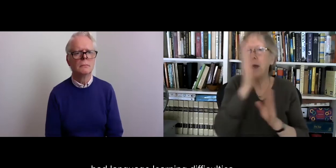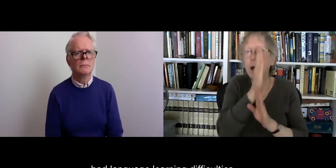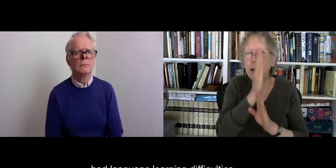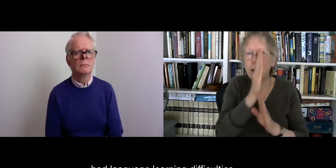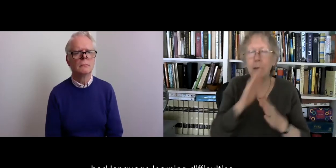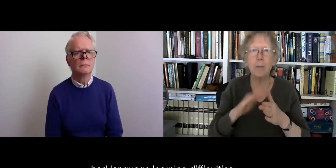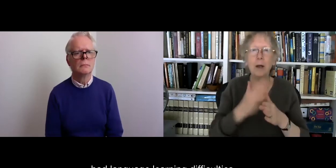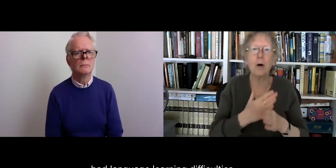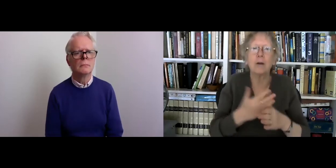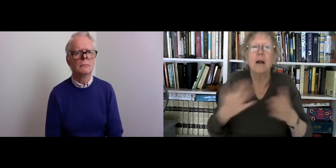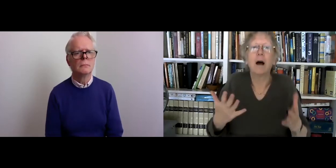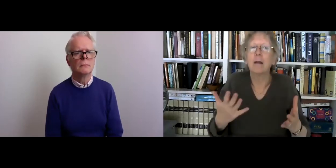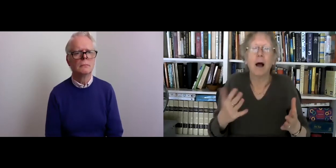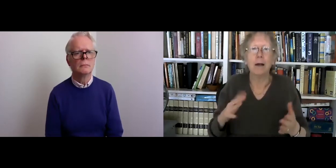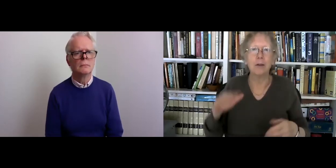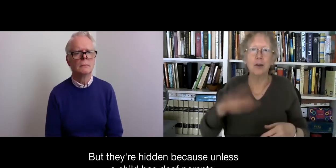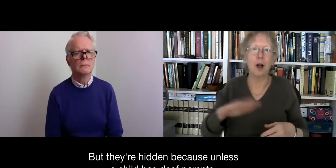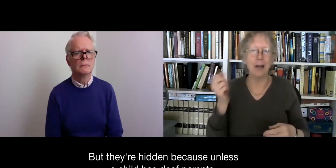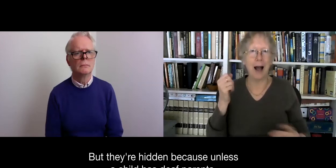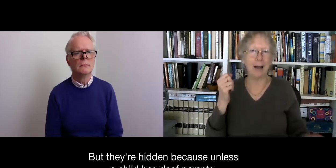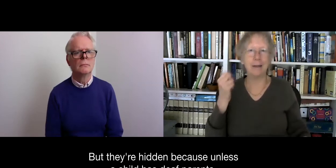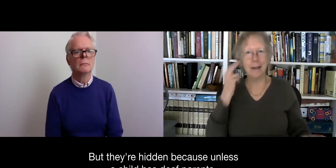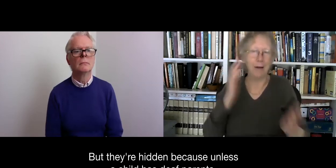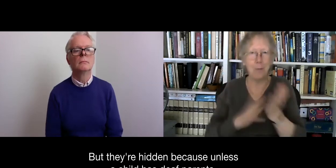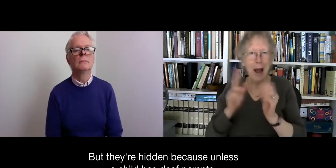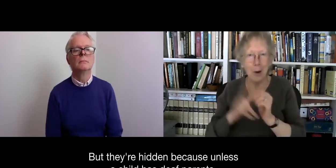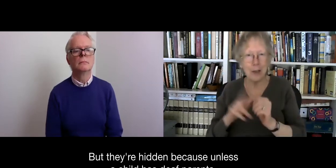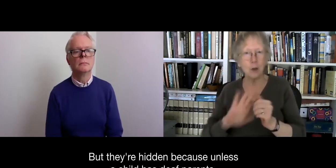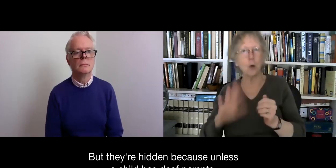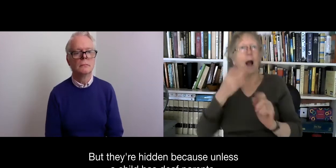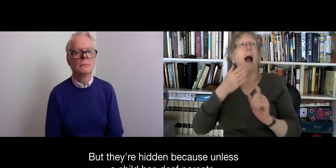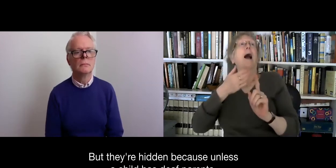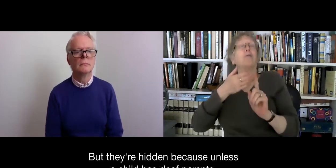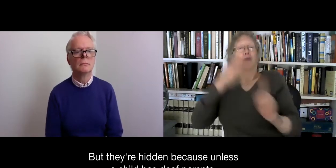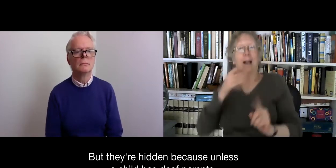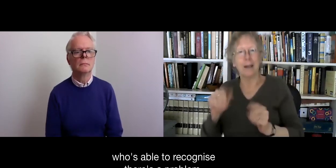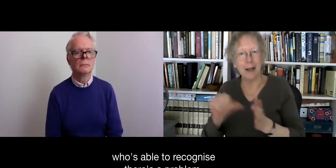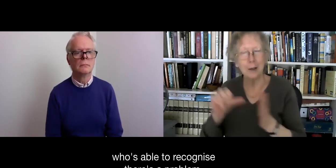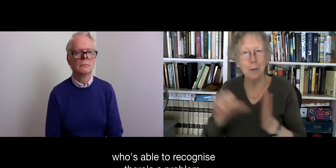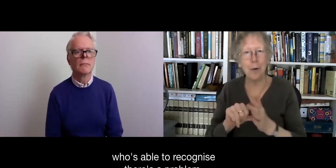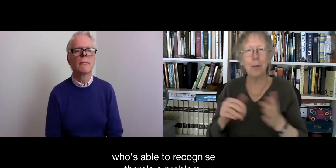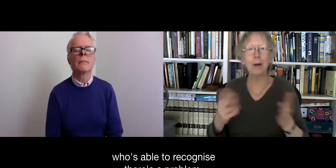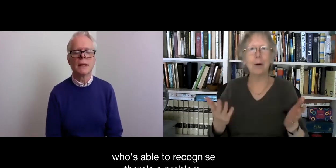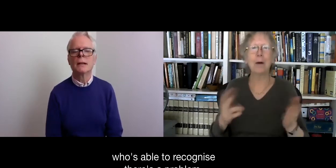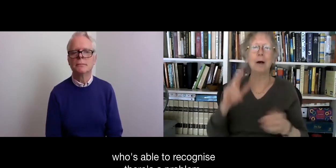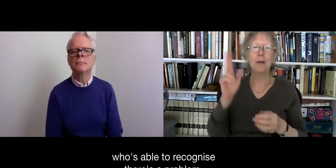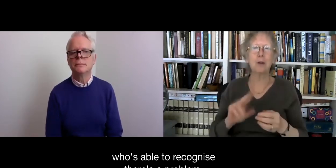learning difficulties. But they're hidden because unless a child has deaf parents who's able to recognise there's a